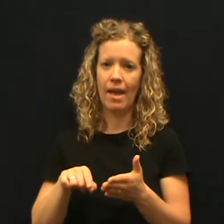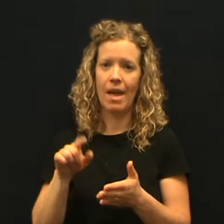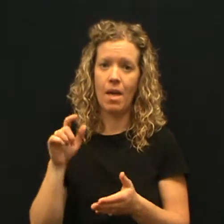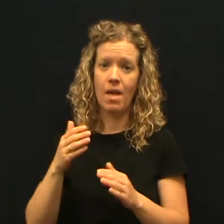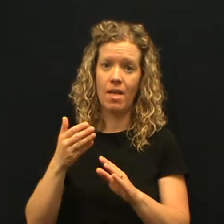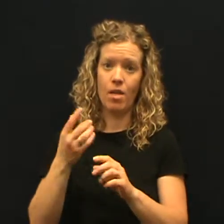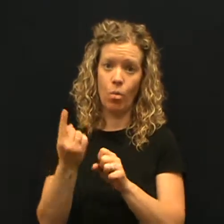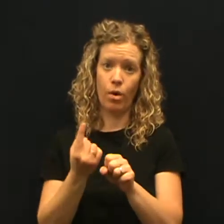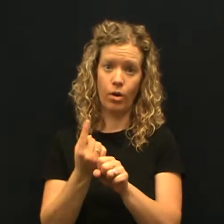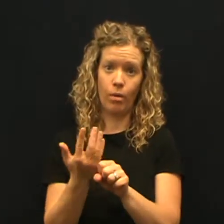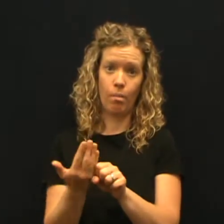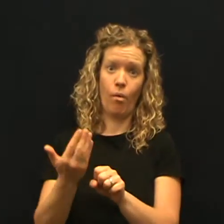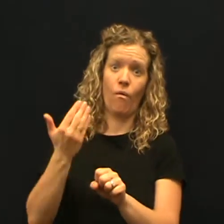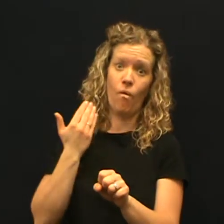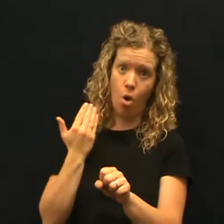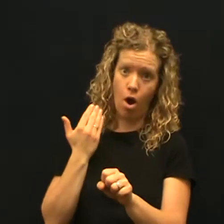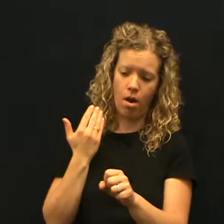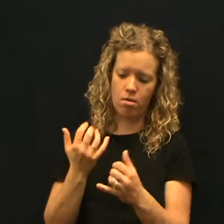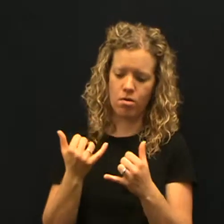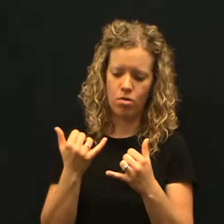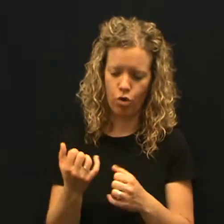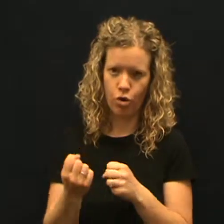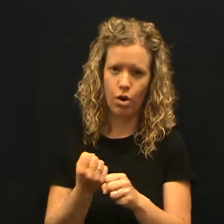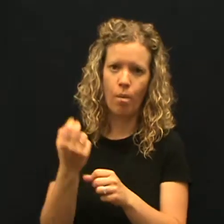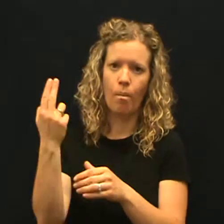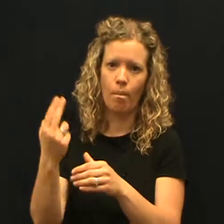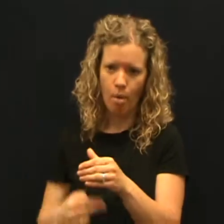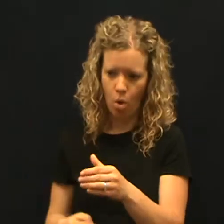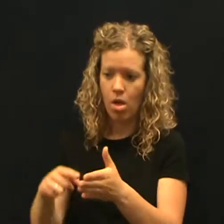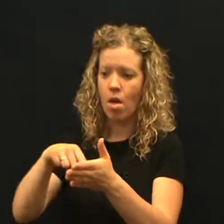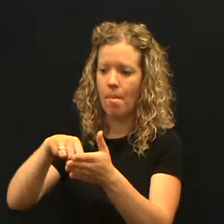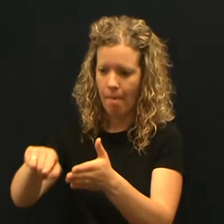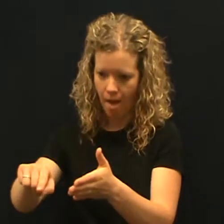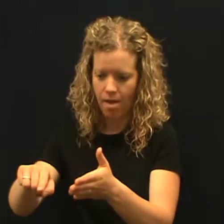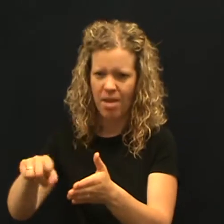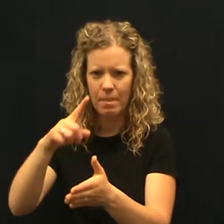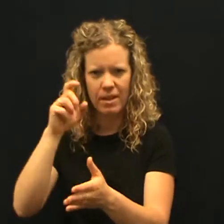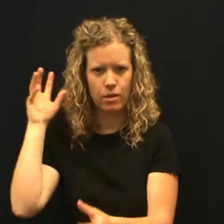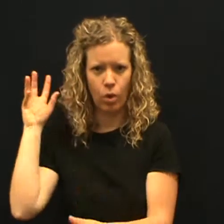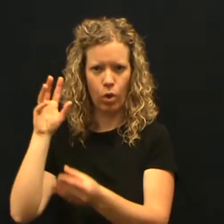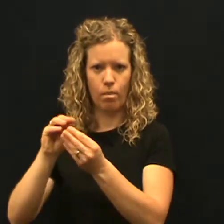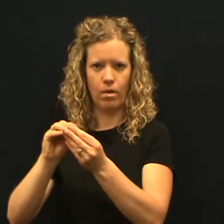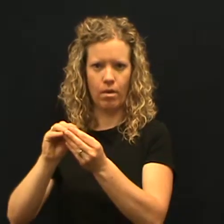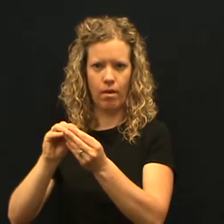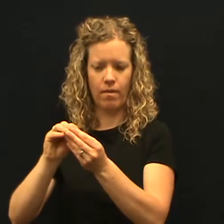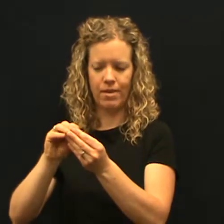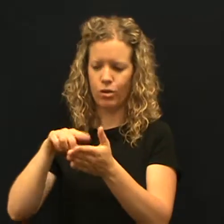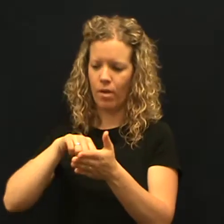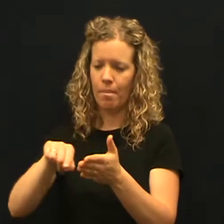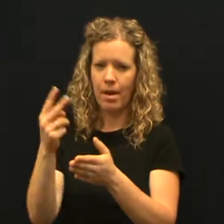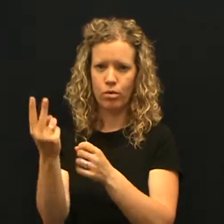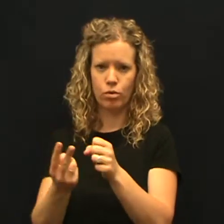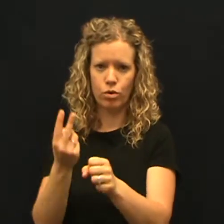to pay out both those years because it's cumulative preferred stock. They have to pay out both those years before they can pay anything to